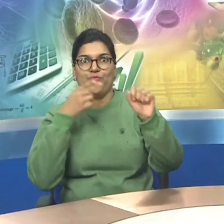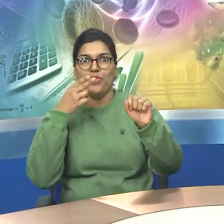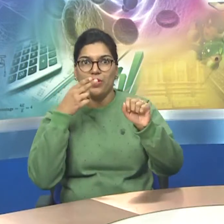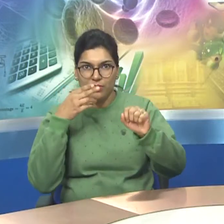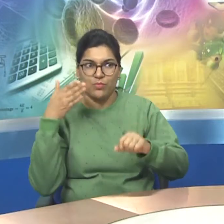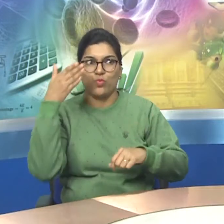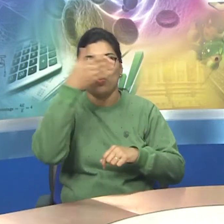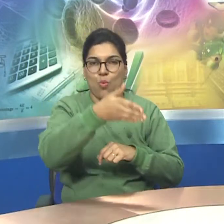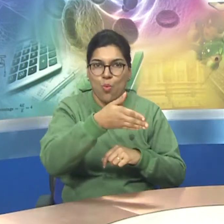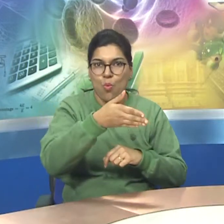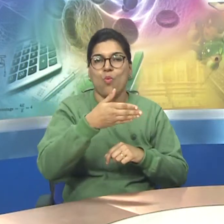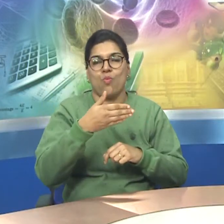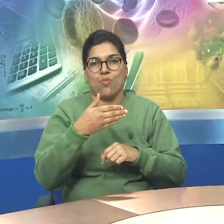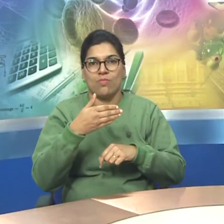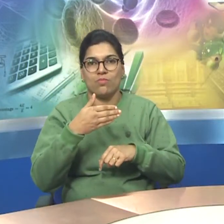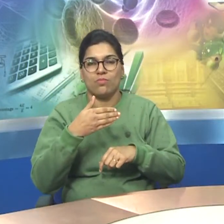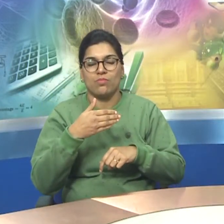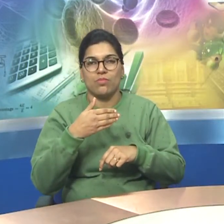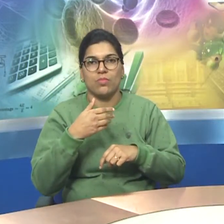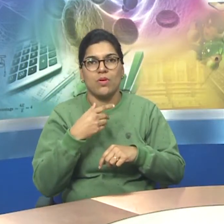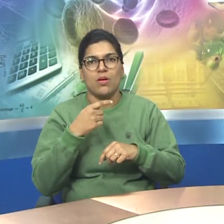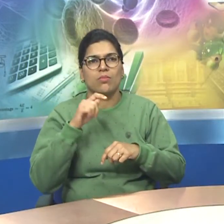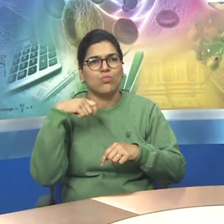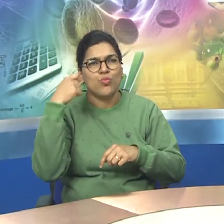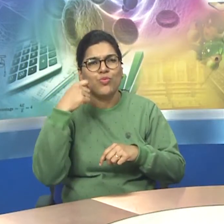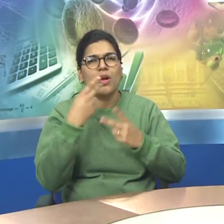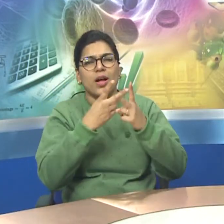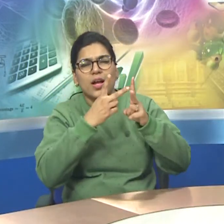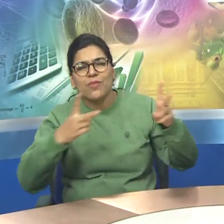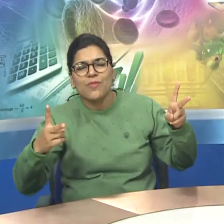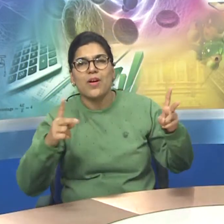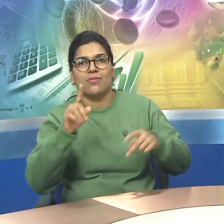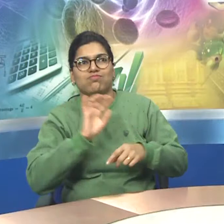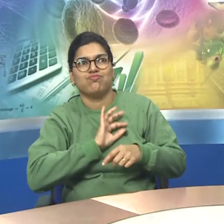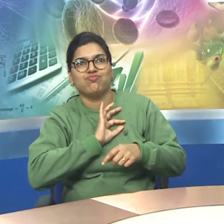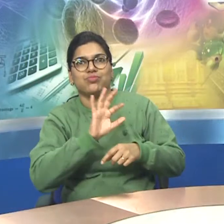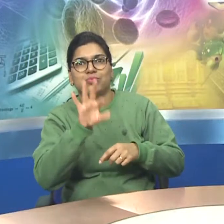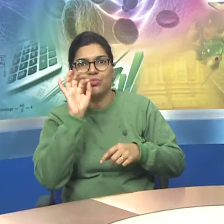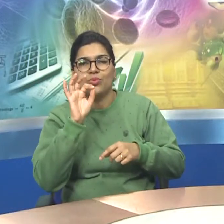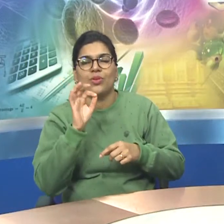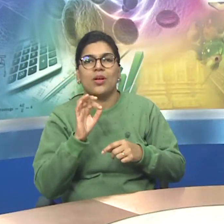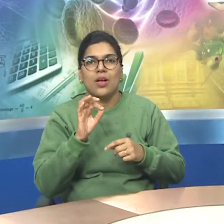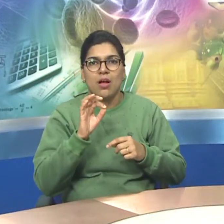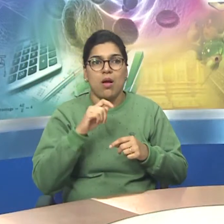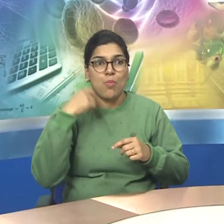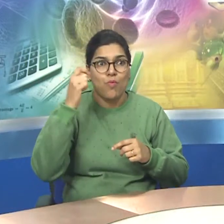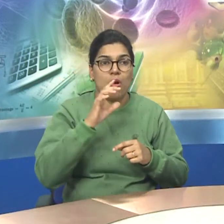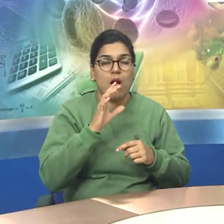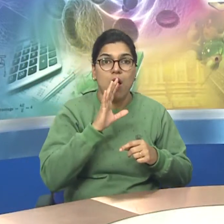This image is, you can see a movie. Movies are also of different tastes.